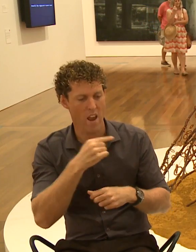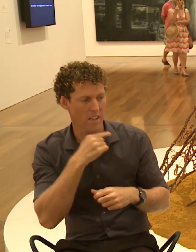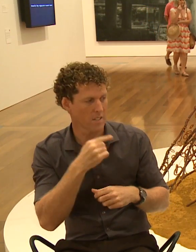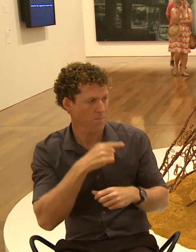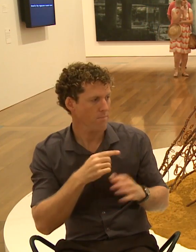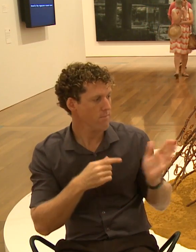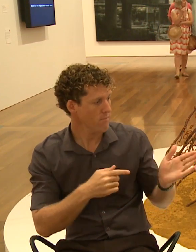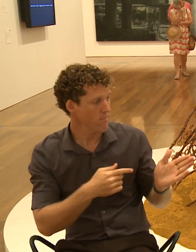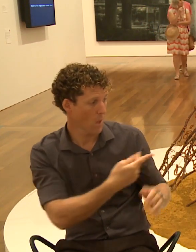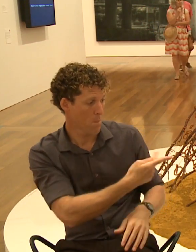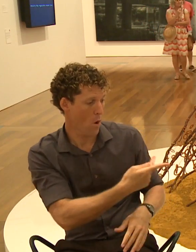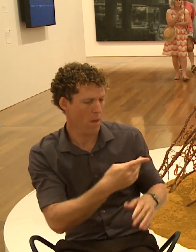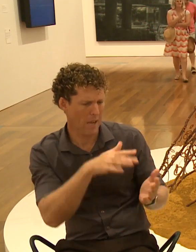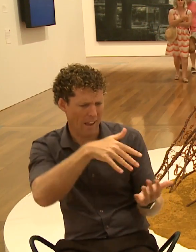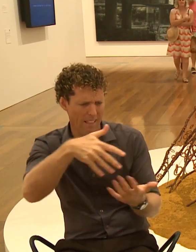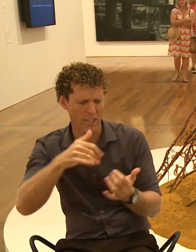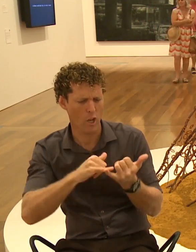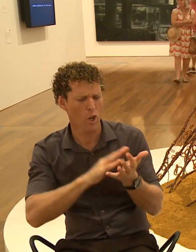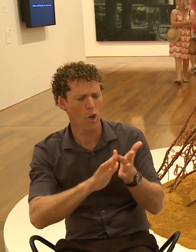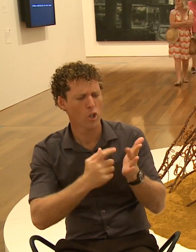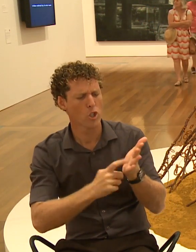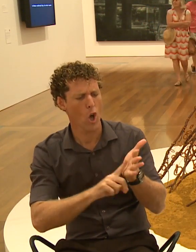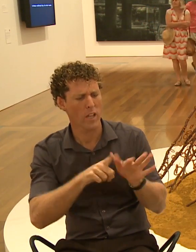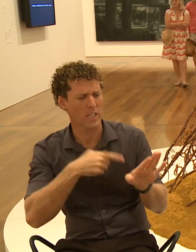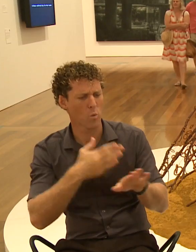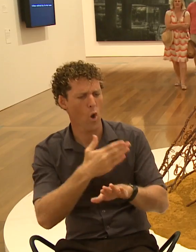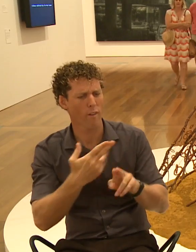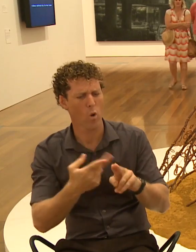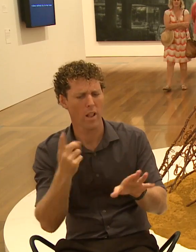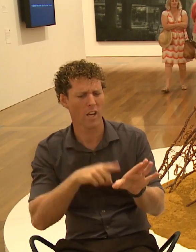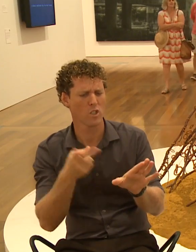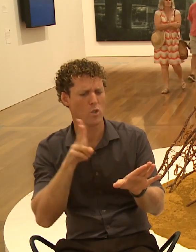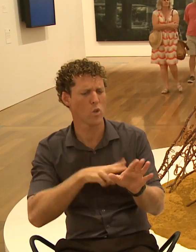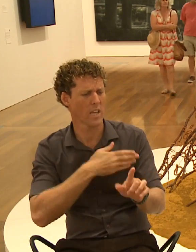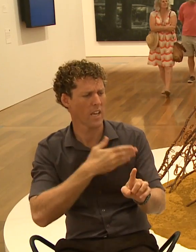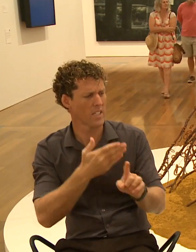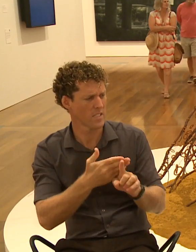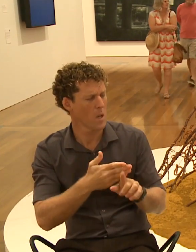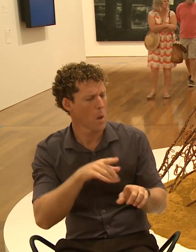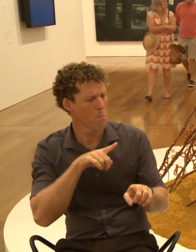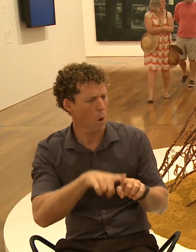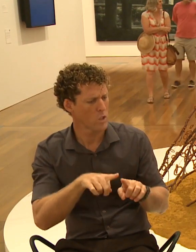We've been collecting Shirley's work over the last few years, and they've mostly been the guto,